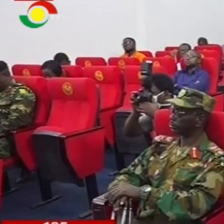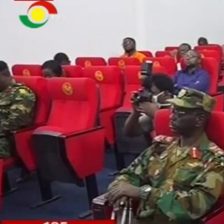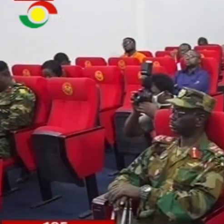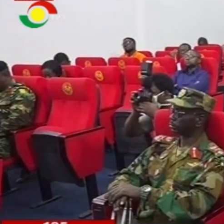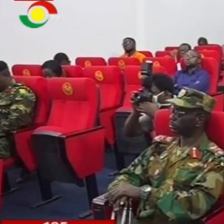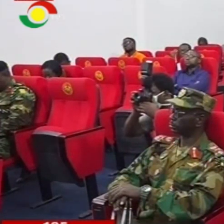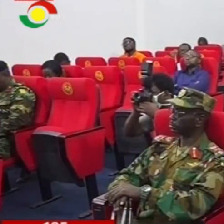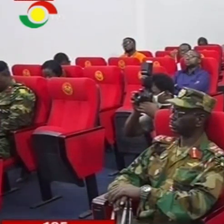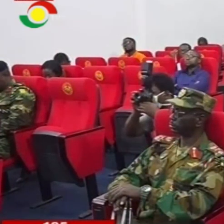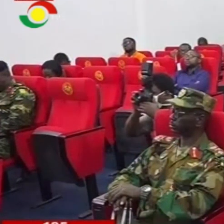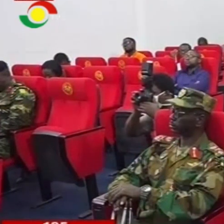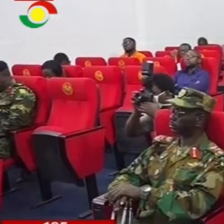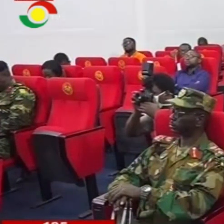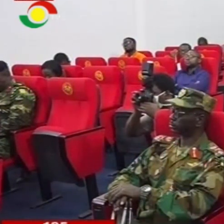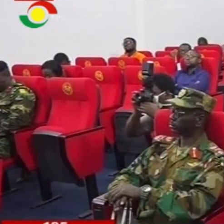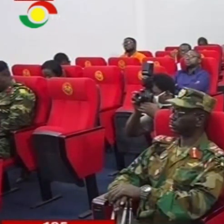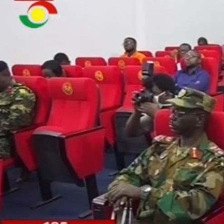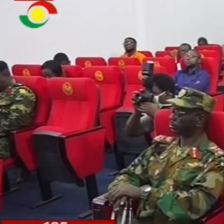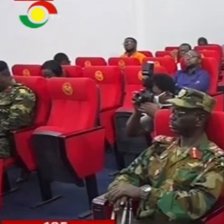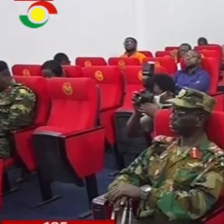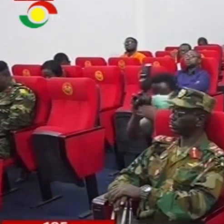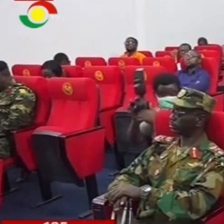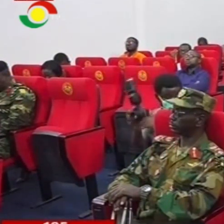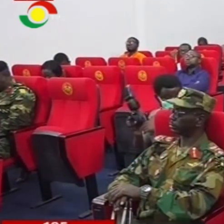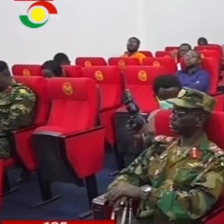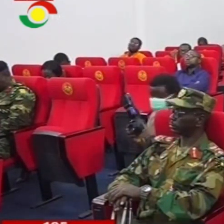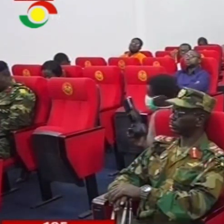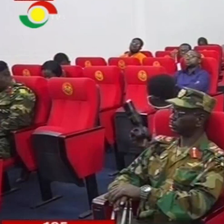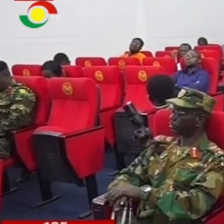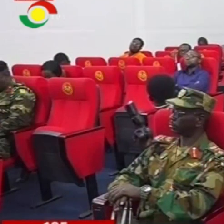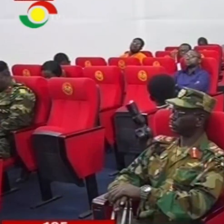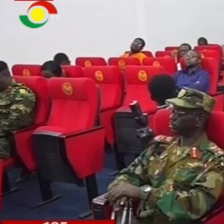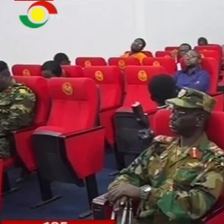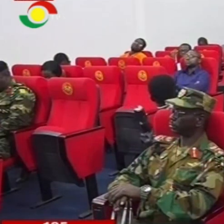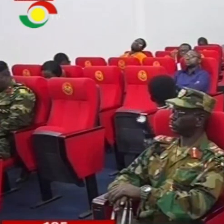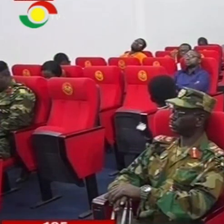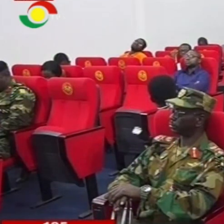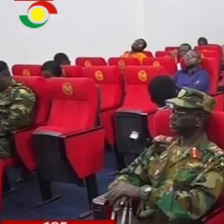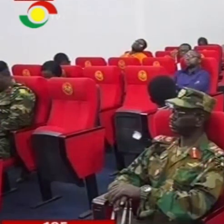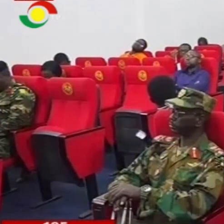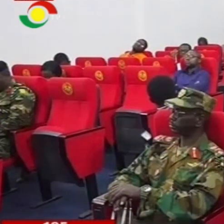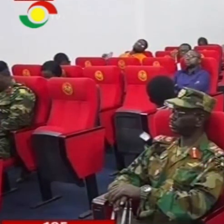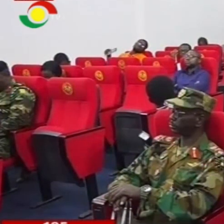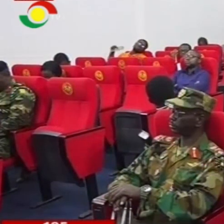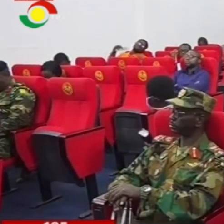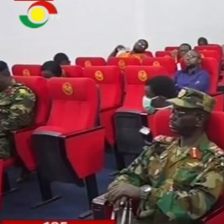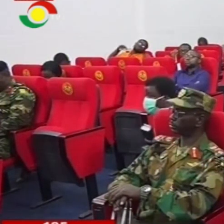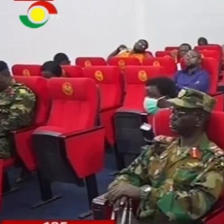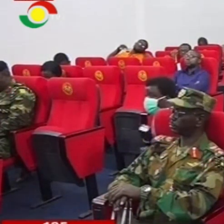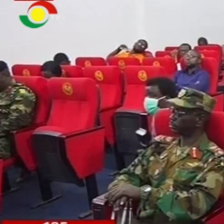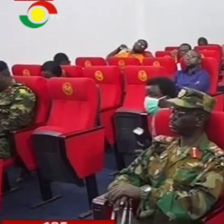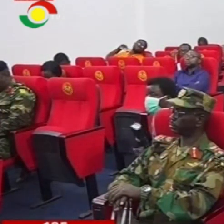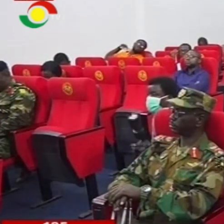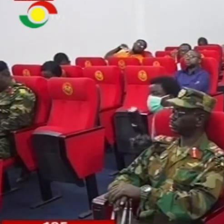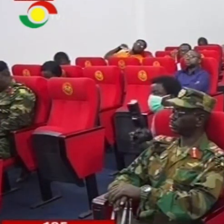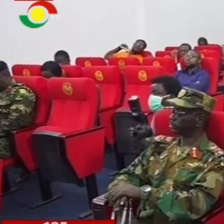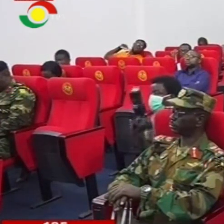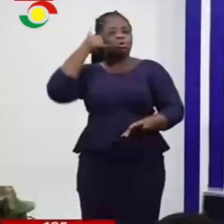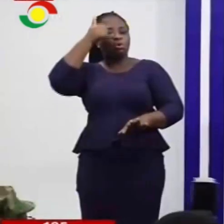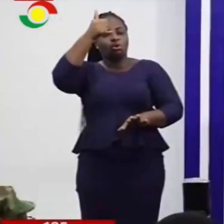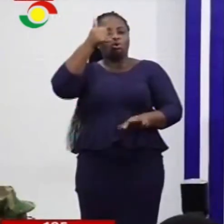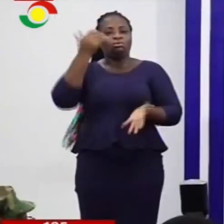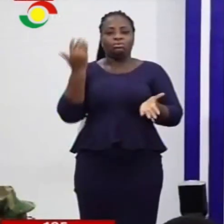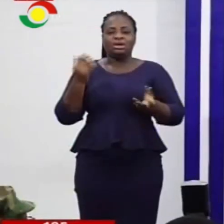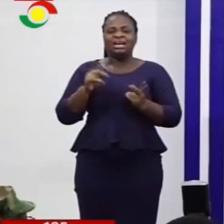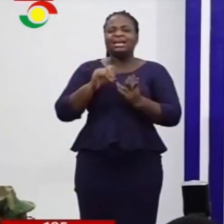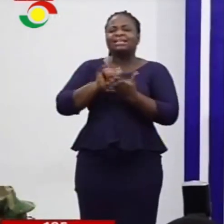you a cow? Intin, then, obia our assets though, and your neighbors to your cassa, won't you and obia now come out to him. Intin, you